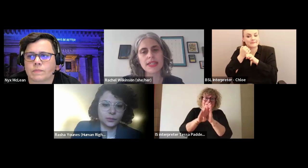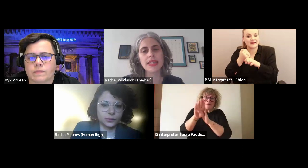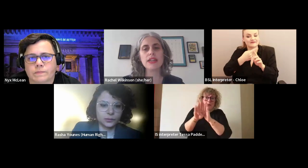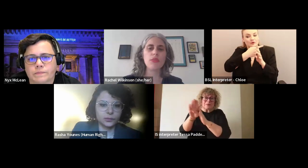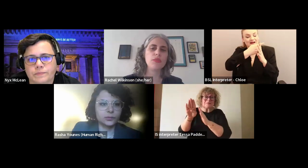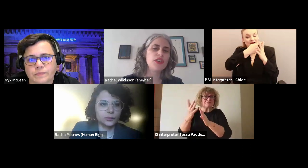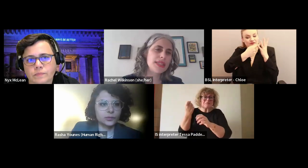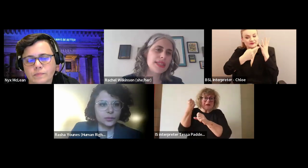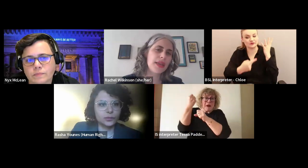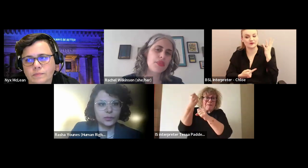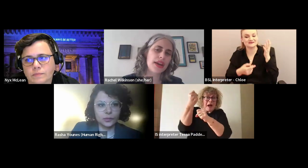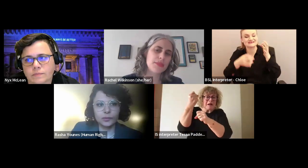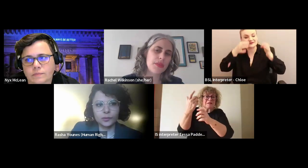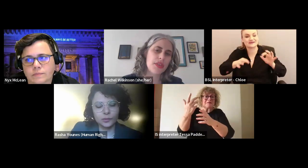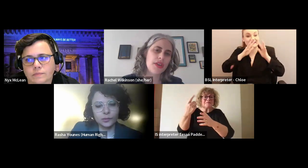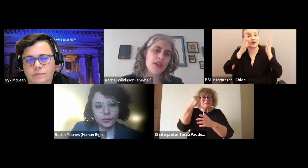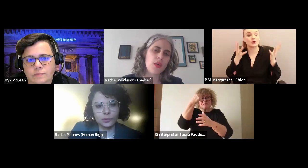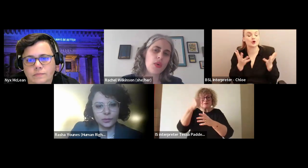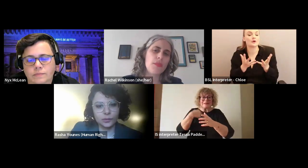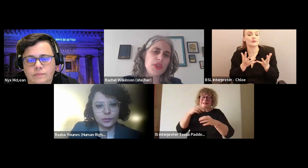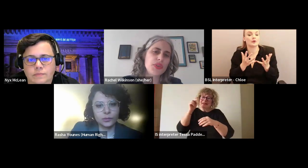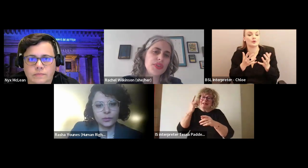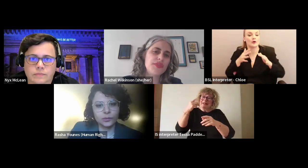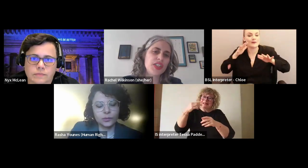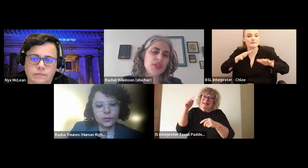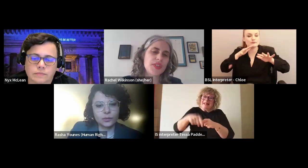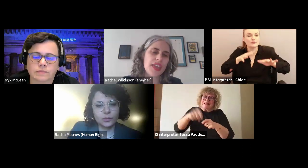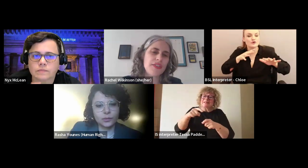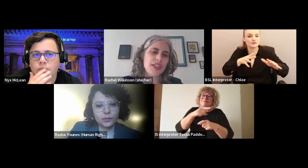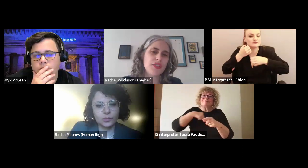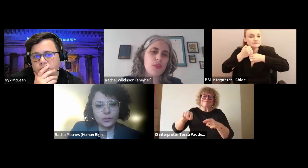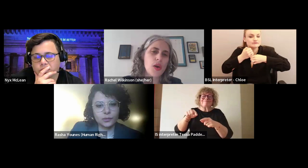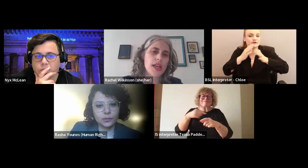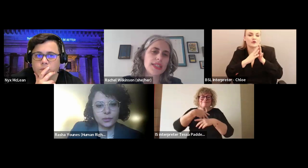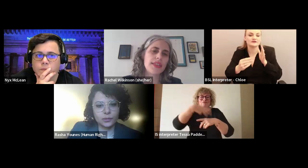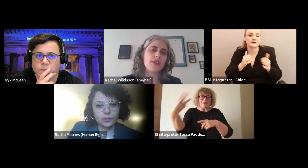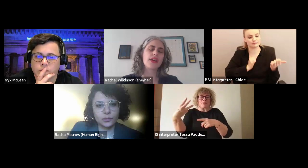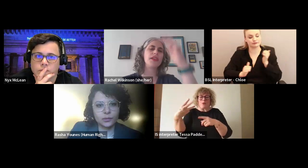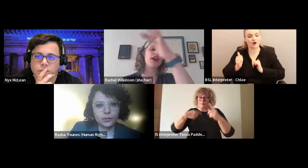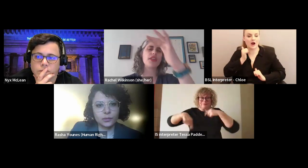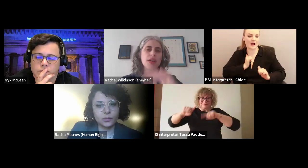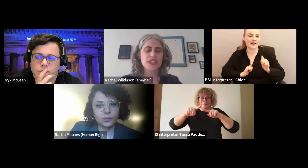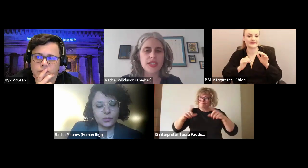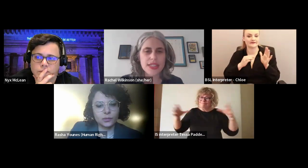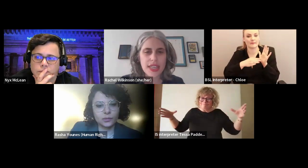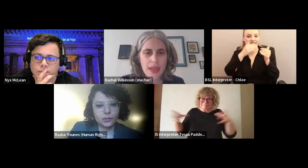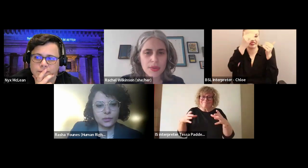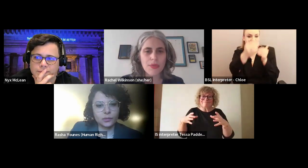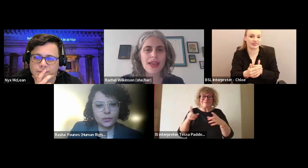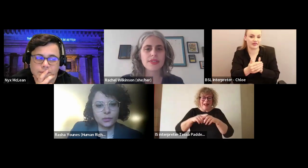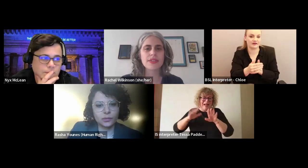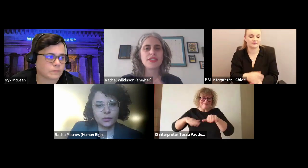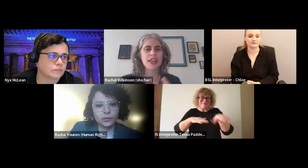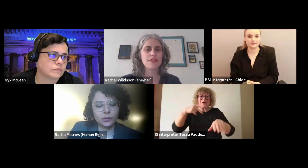activists, especially in global movements like Pride Month? What models of digital safety have worked? And there are a couple of other questions that